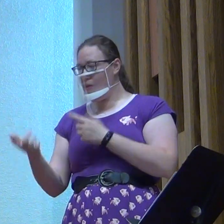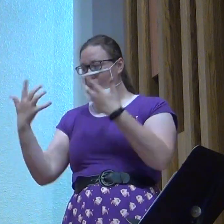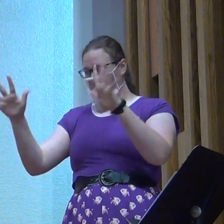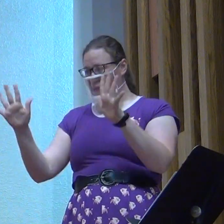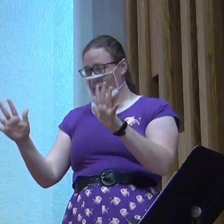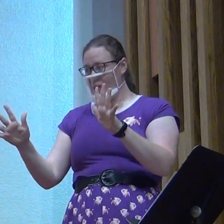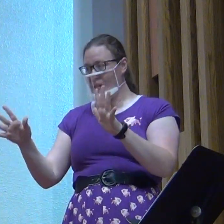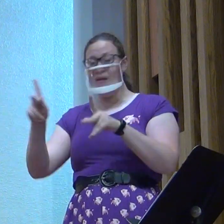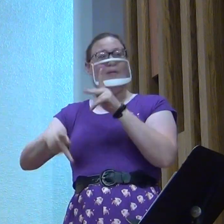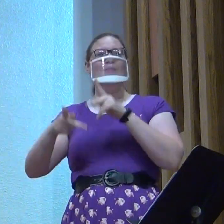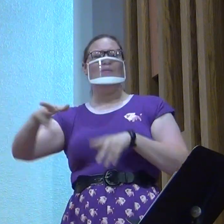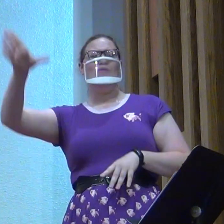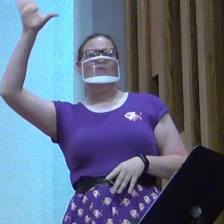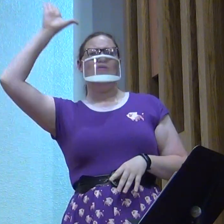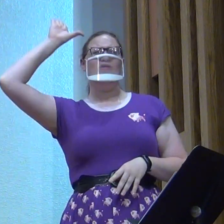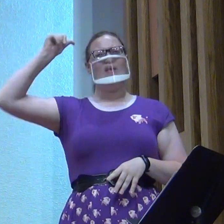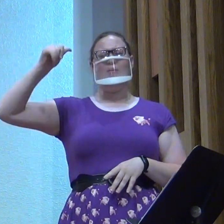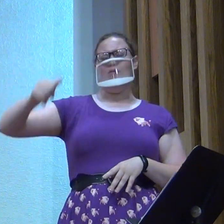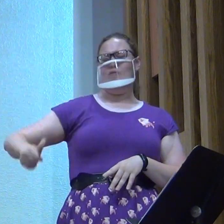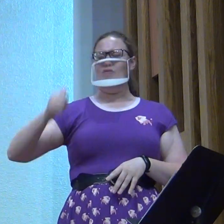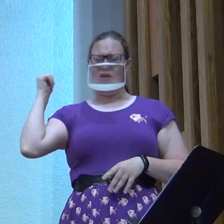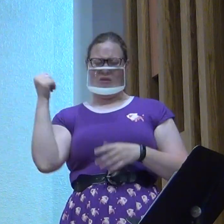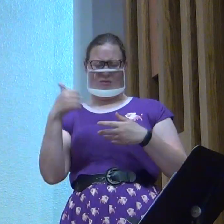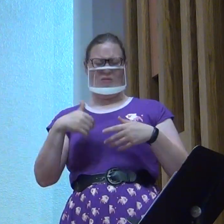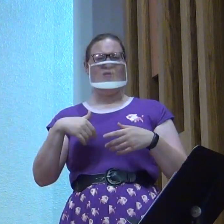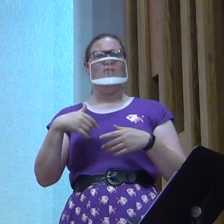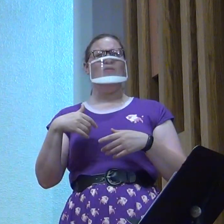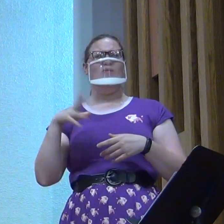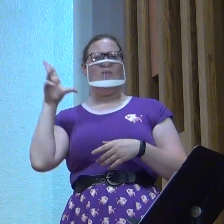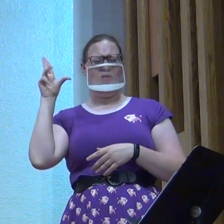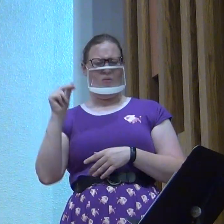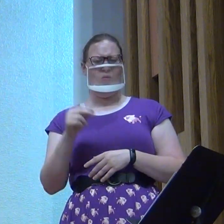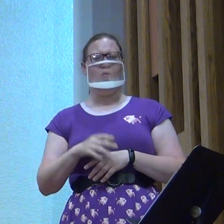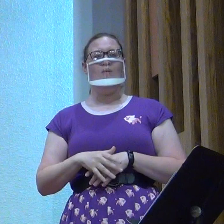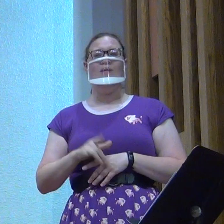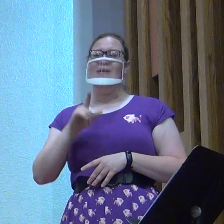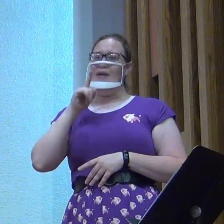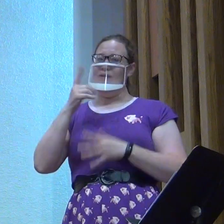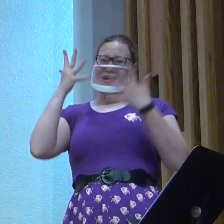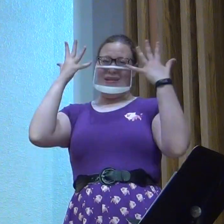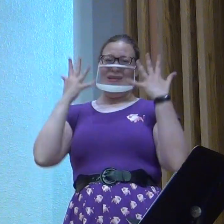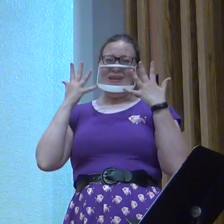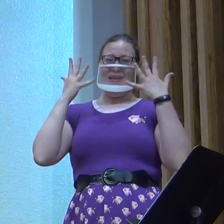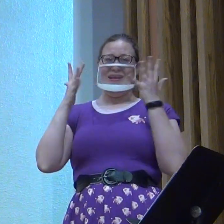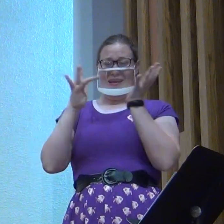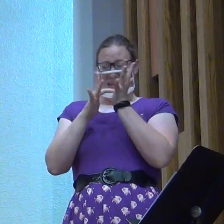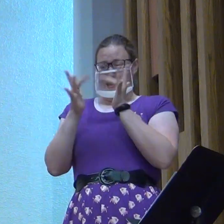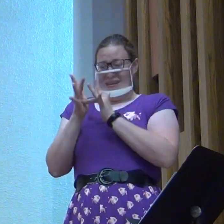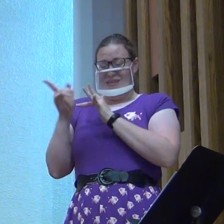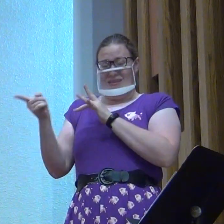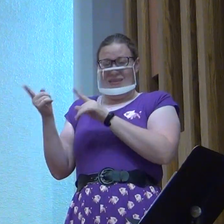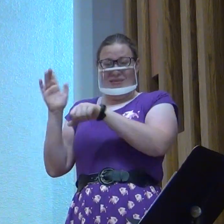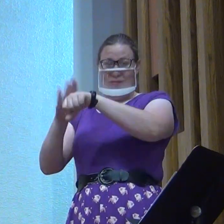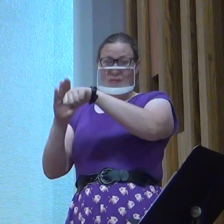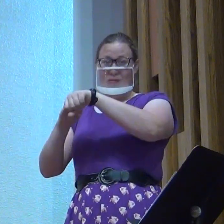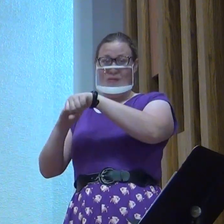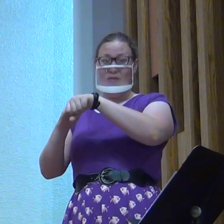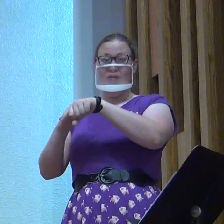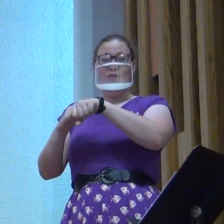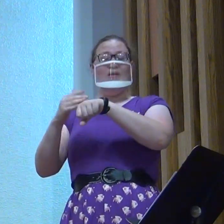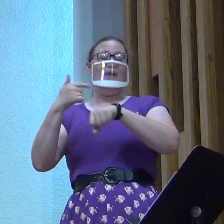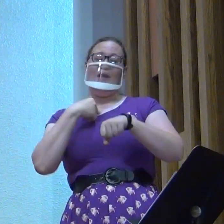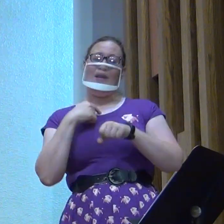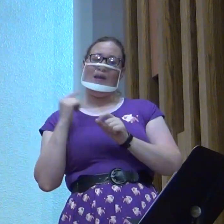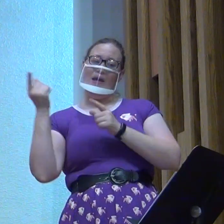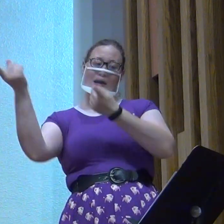but stubbornly refused. And friends, here's the tragic part of what Jesus is saying to us, is that when he comes